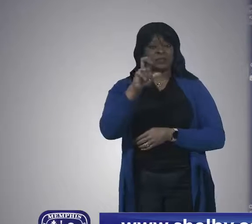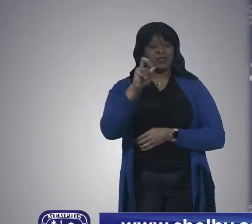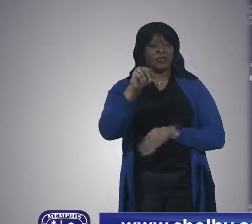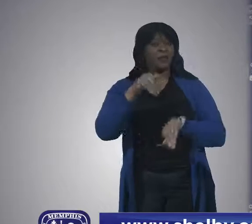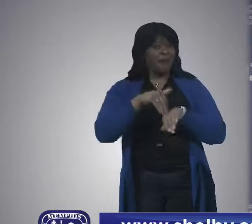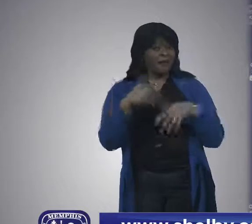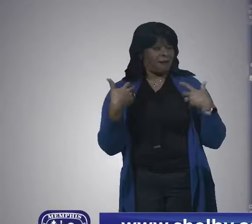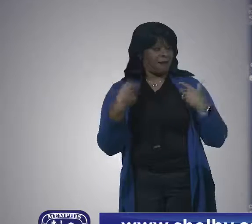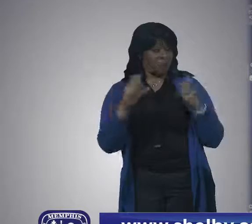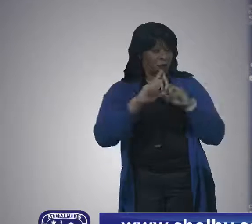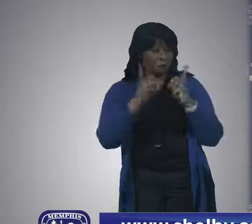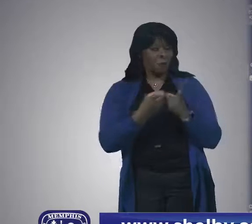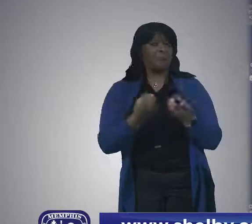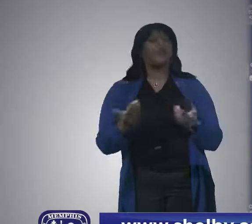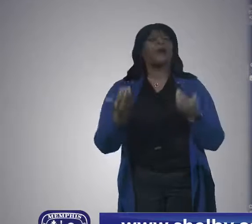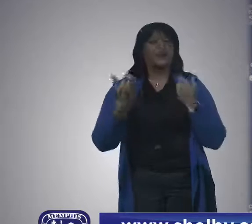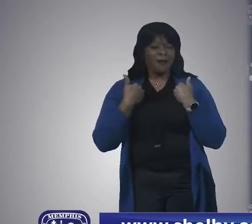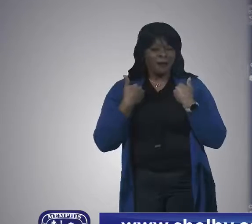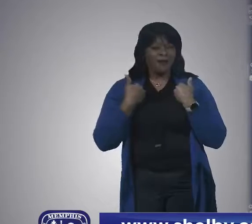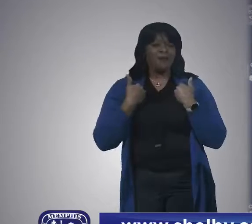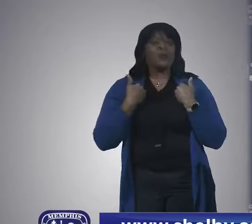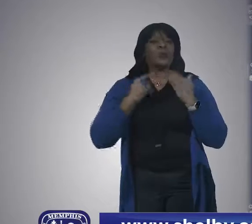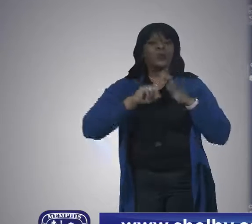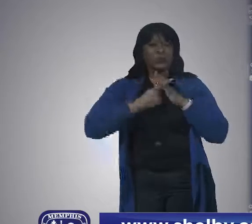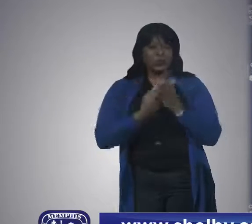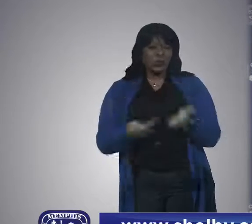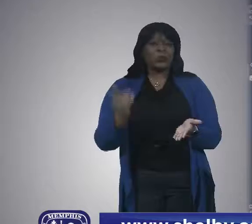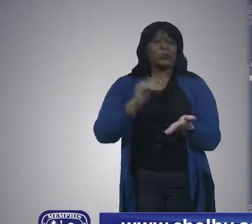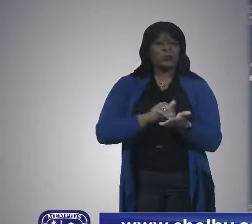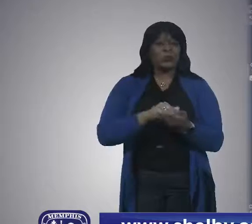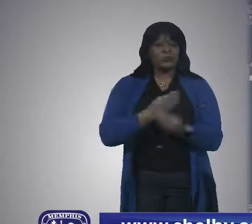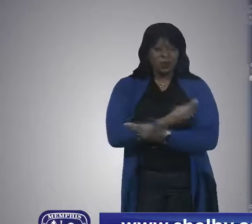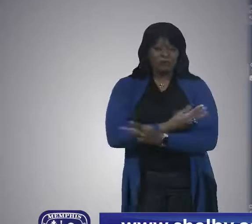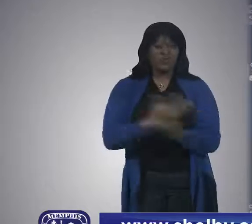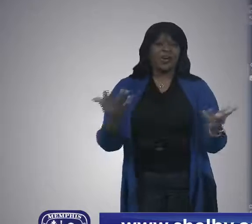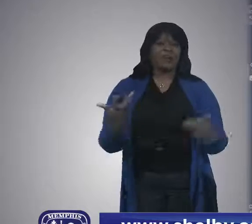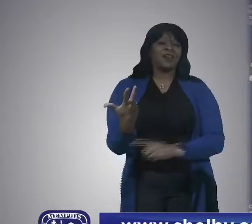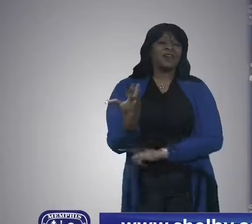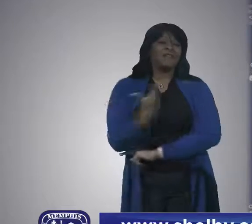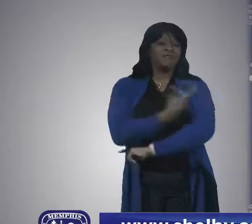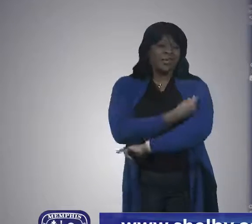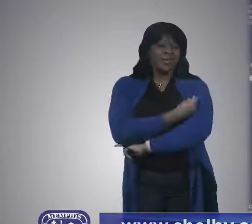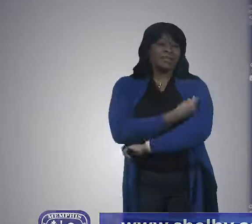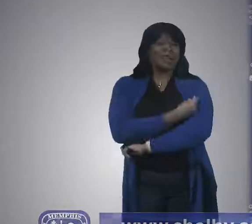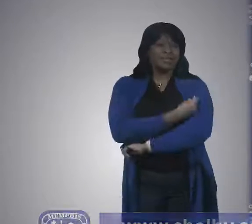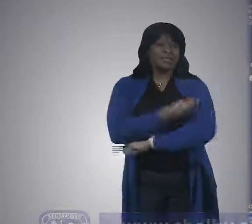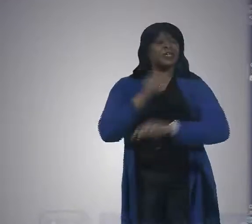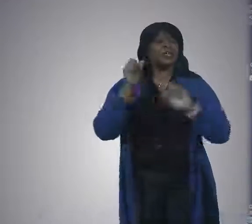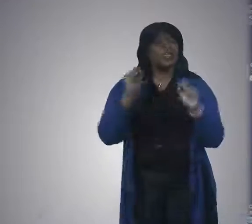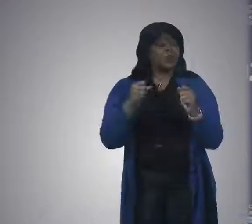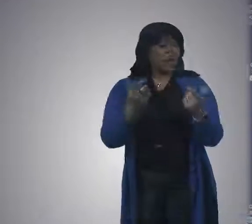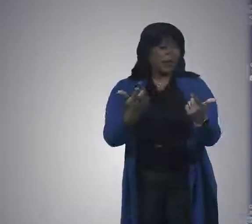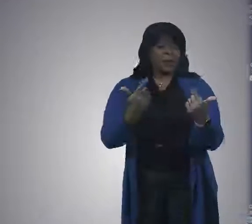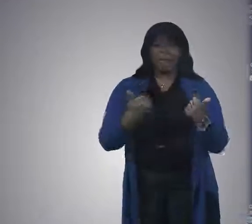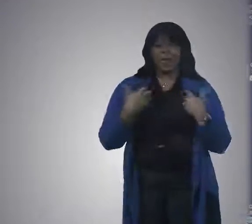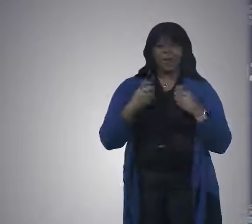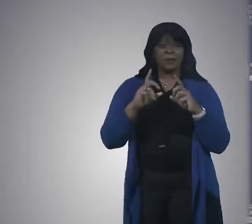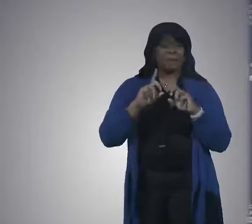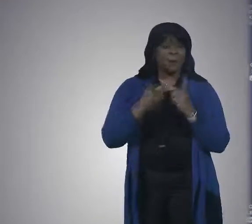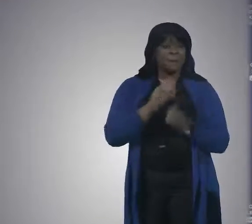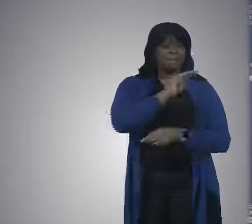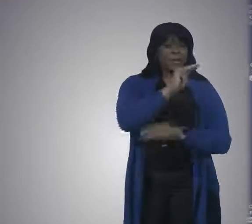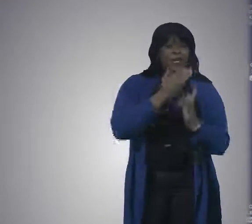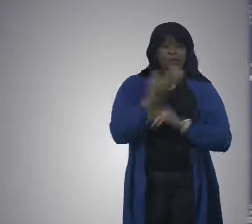Health Department. We have resumed providing the vaccine. You can come Monday